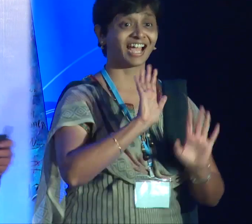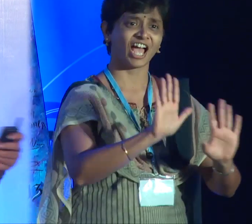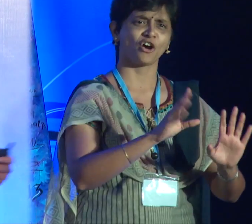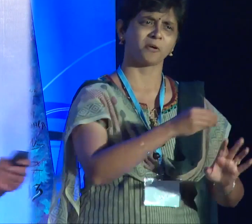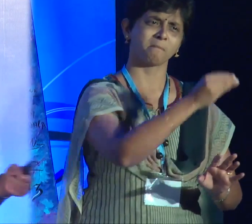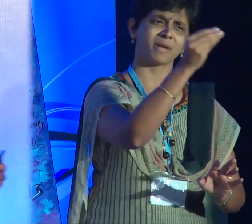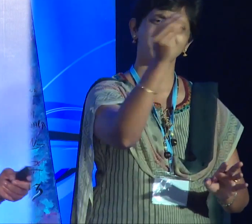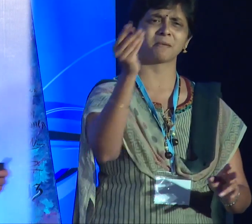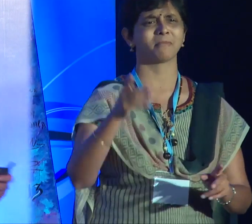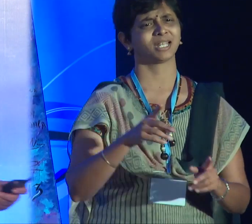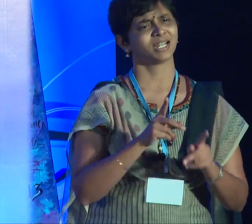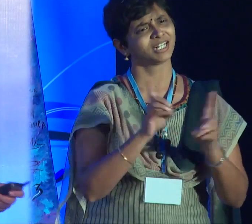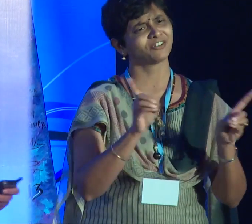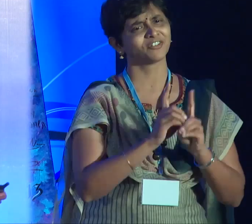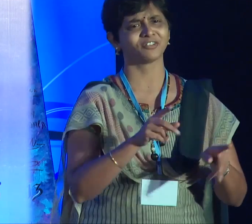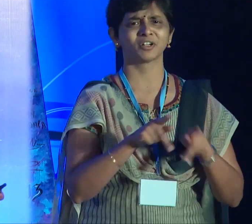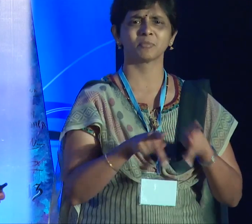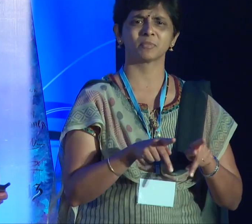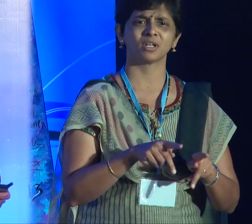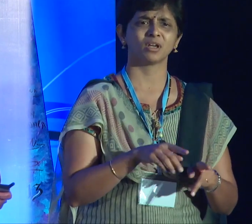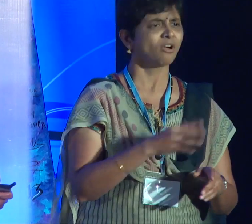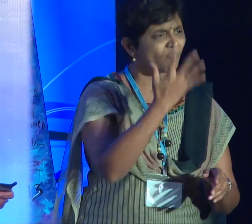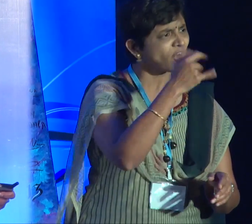It has nothing to do with his eyesight.